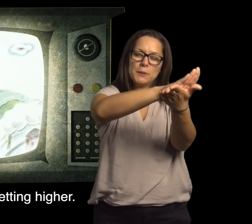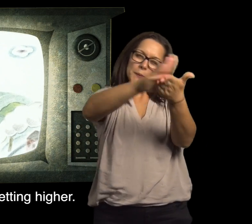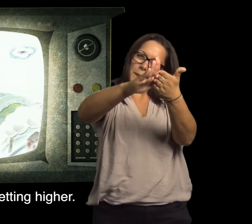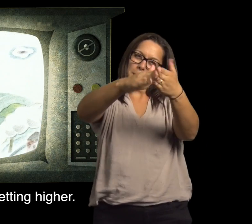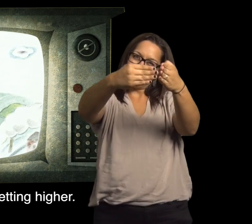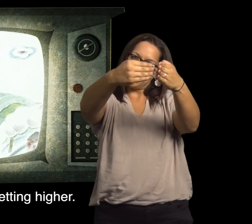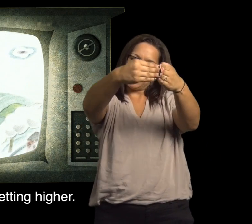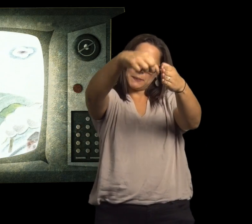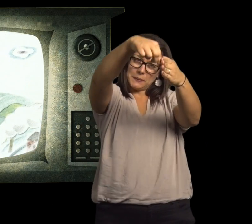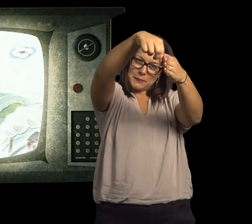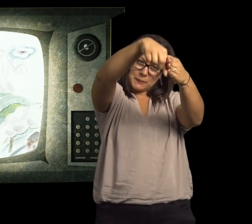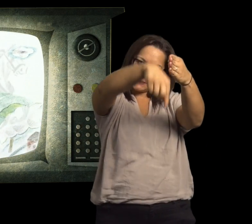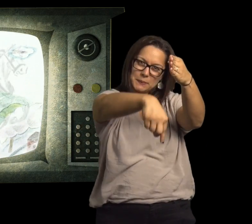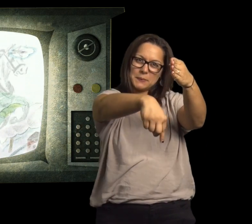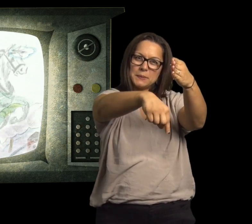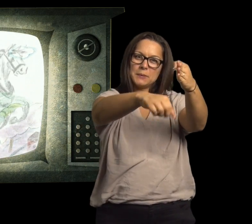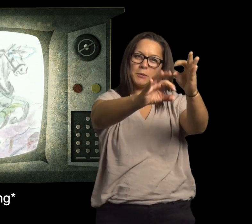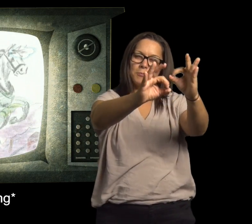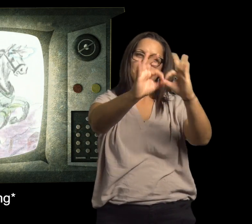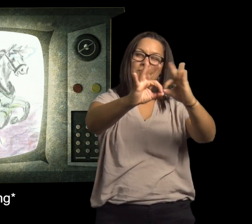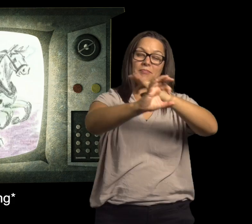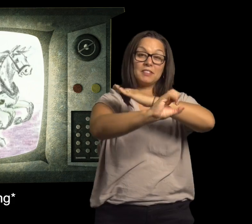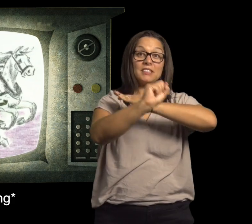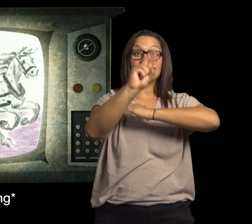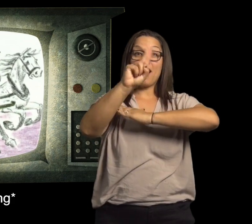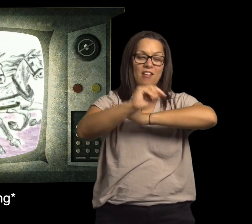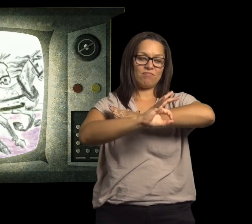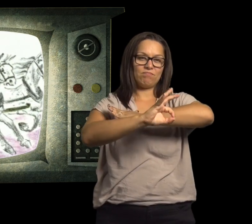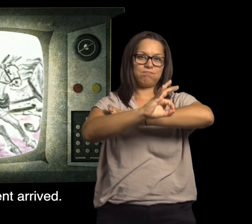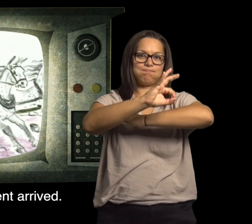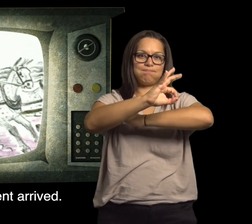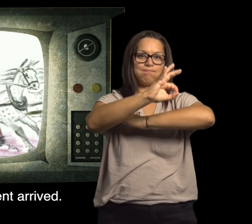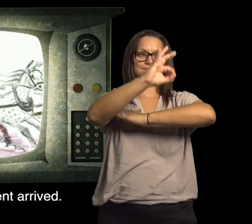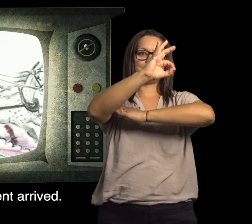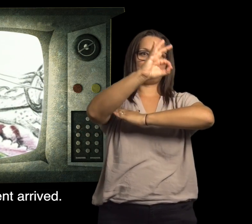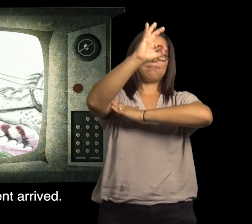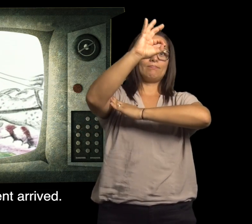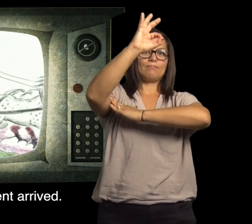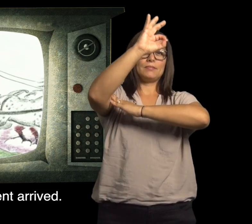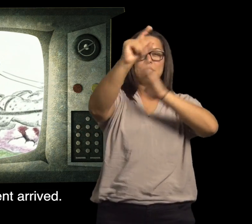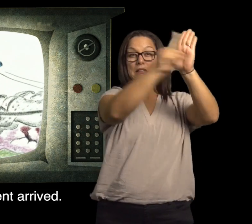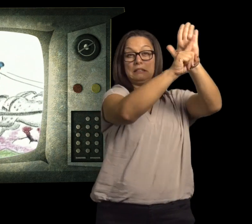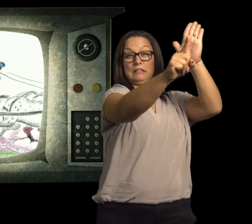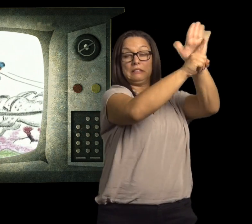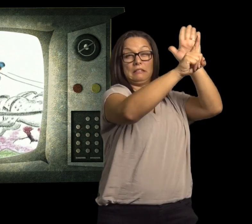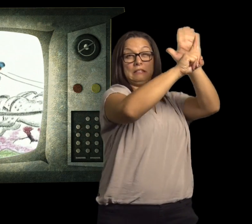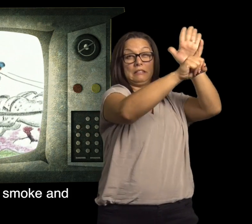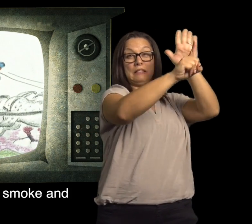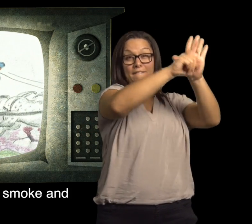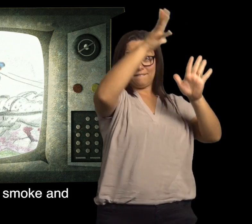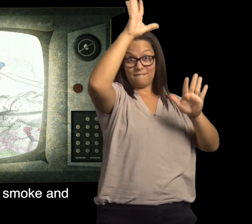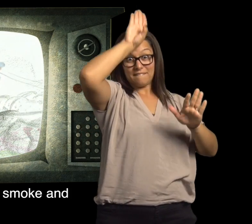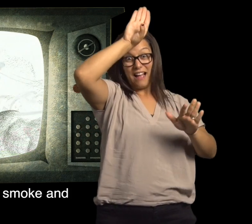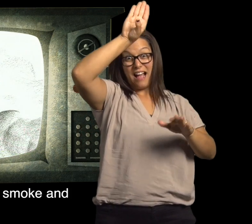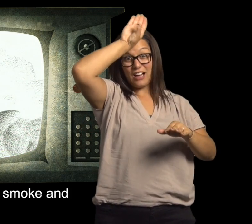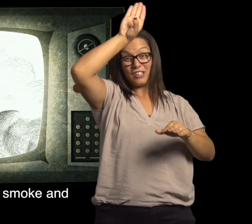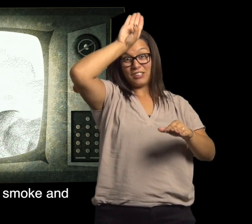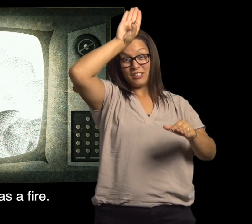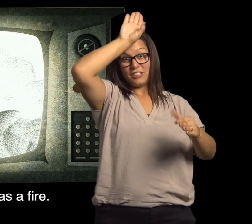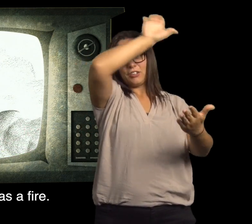getting higher. Clang, clang, clang! The fire department arrived. They had seen the smoke and